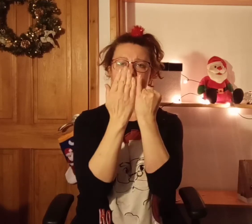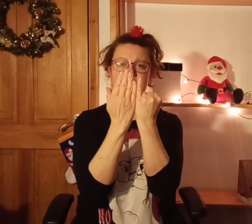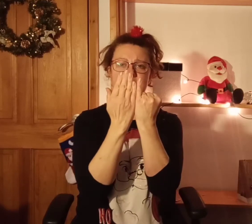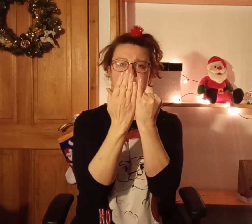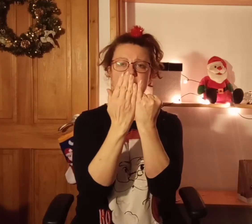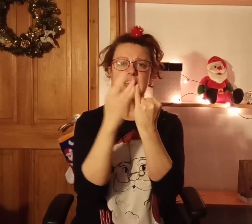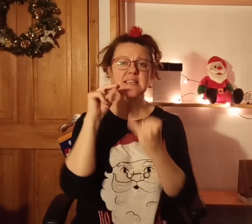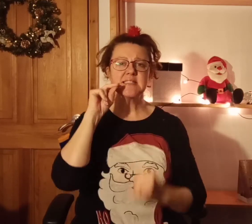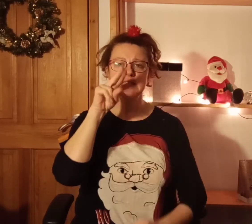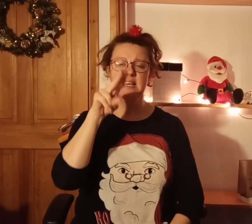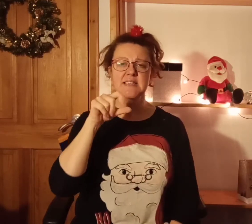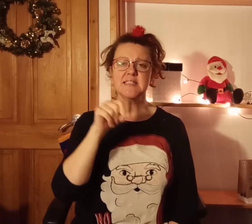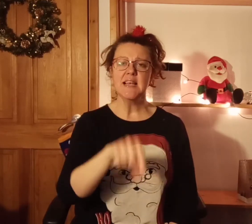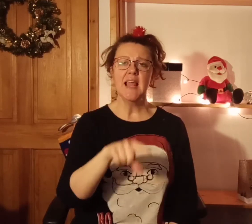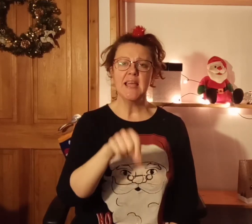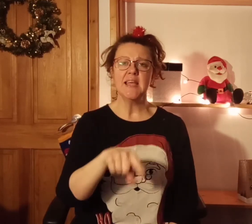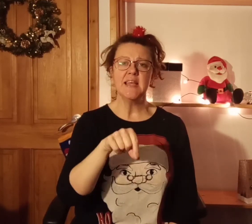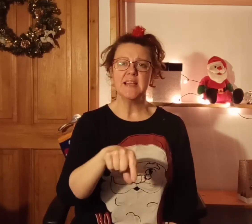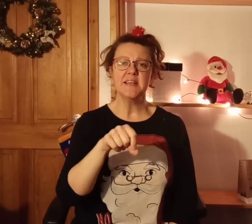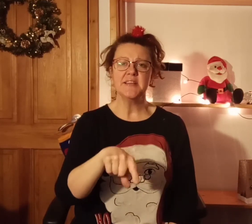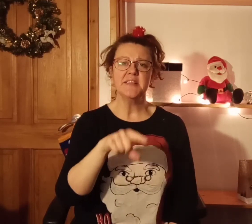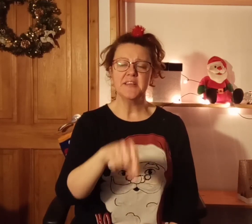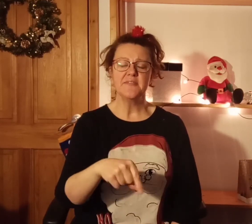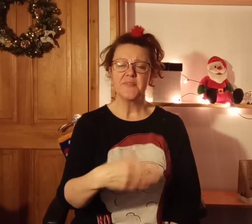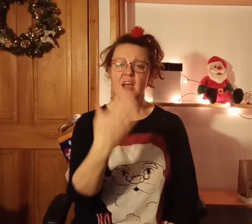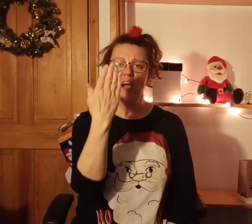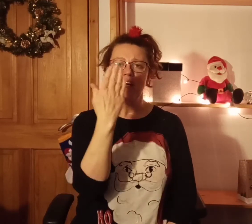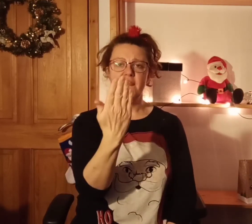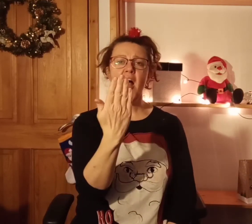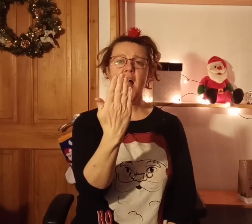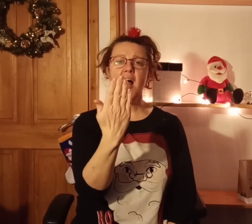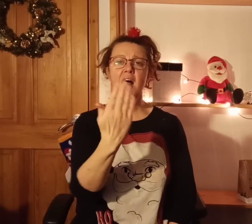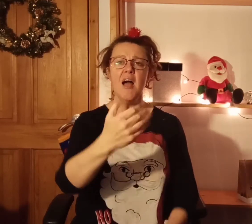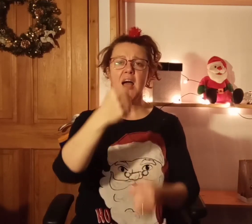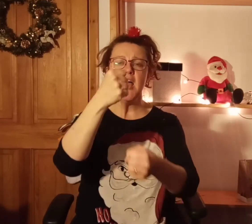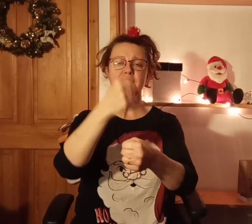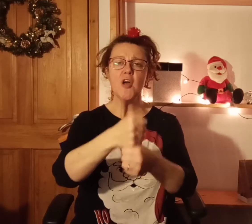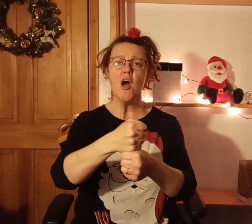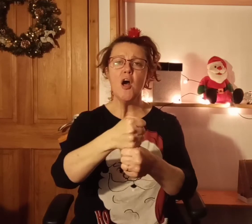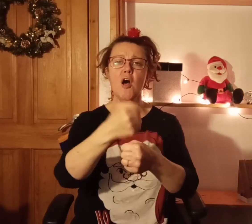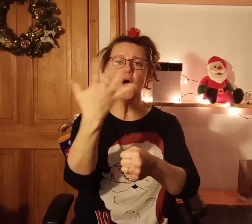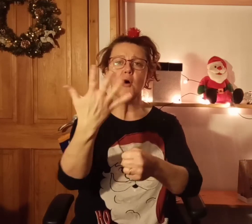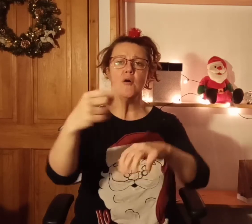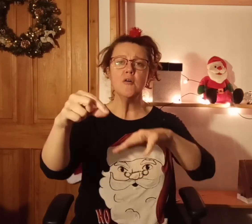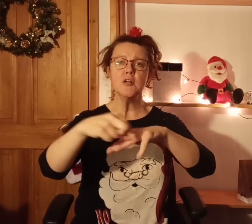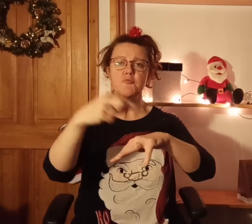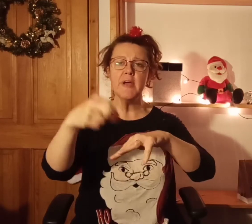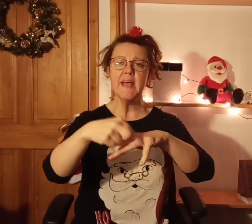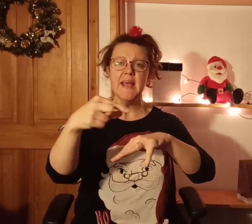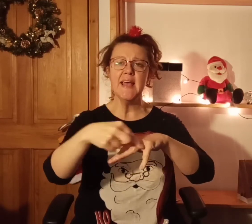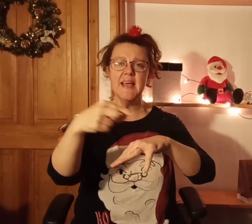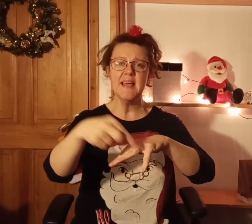6 geese a-laying, 5 gold rings,